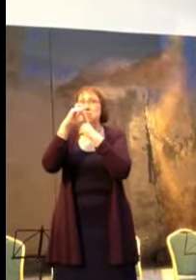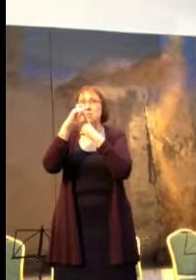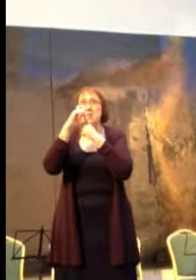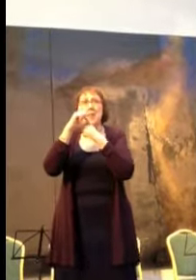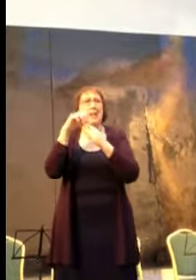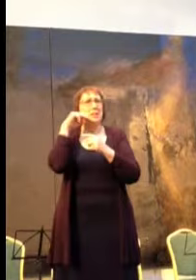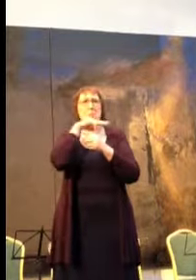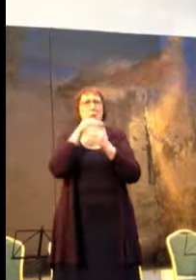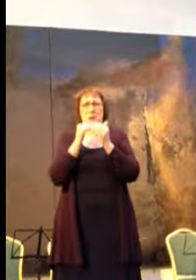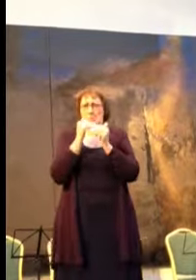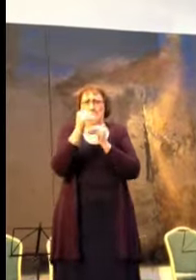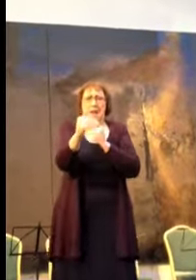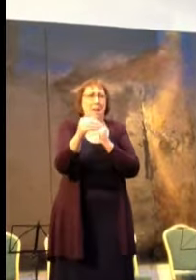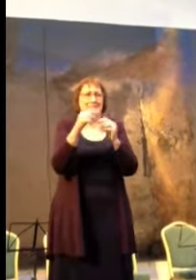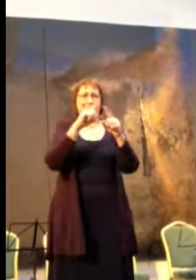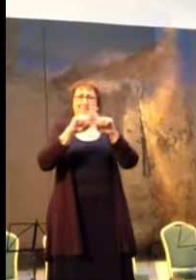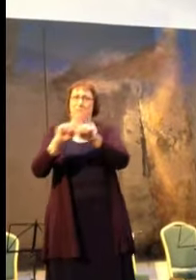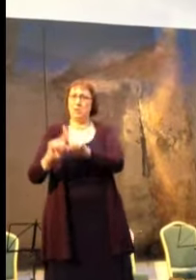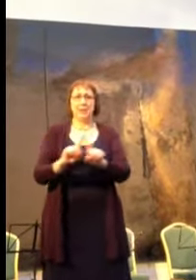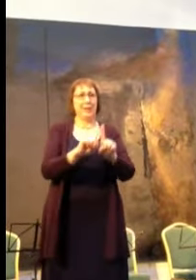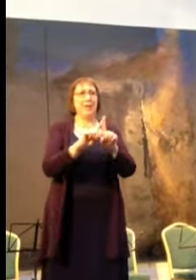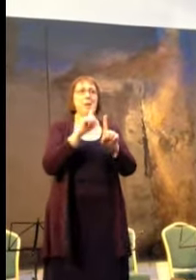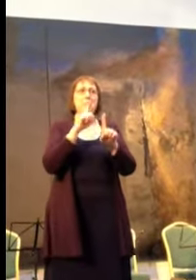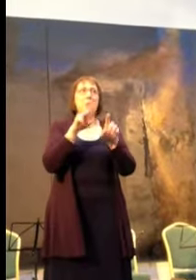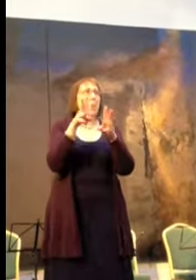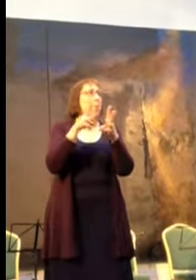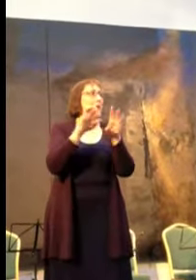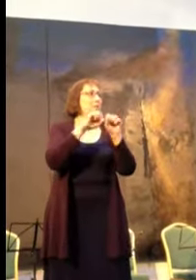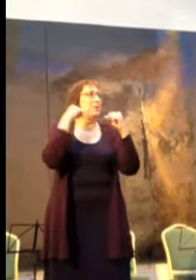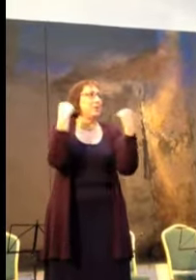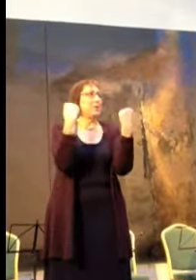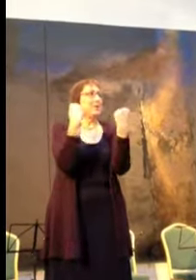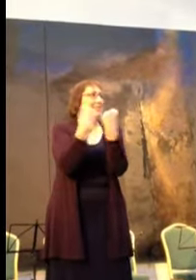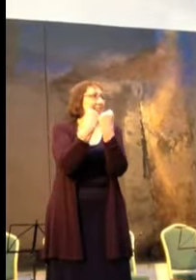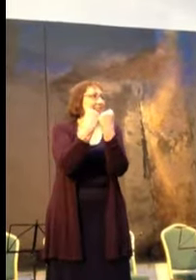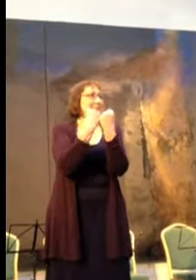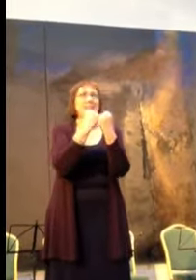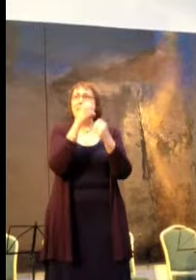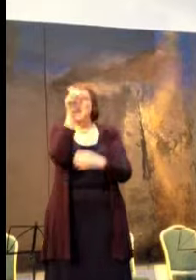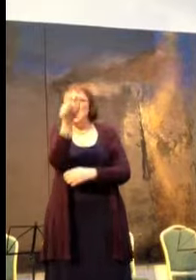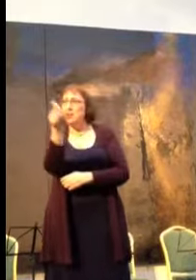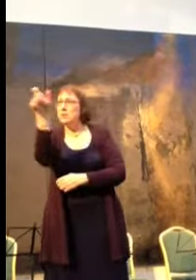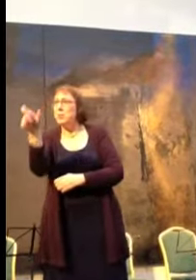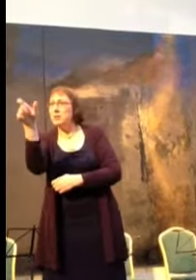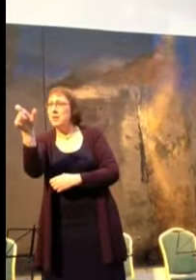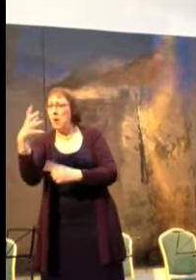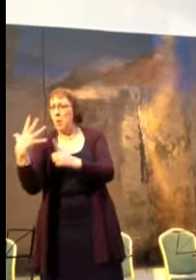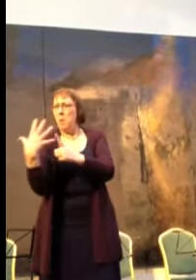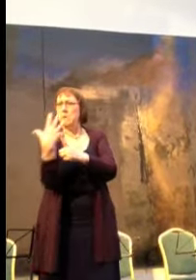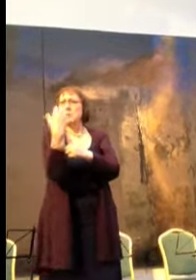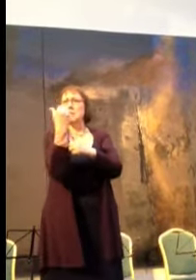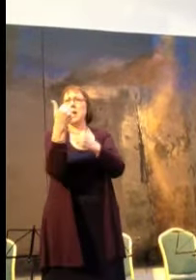important to go beyond diversity and work for the kind of society where each citizen can succeed in fulfilling